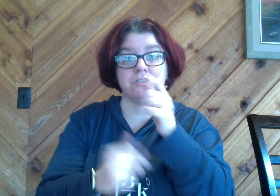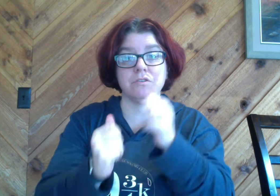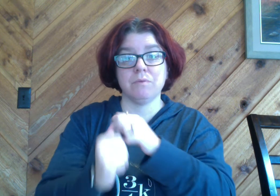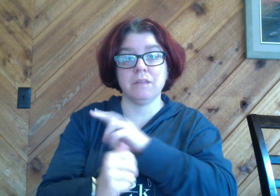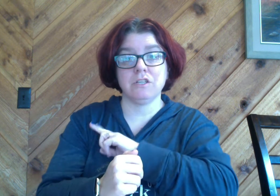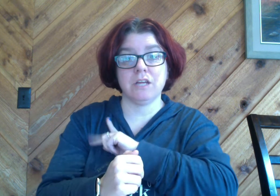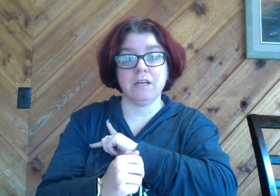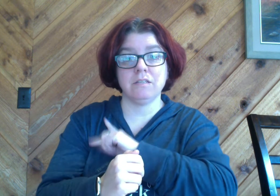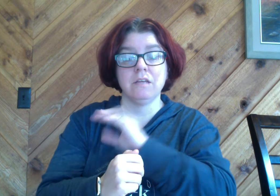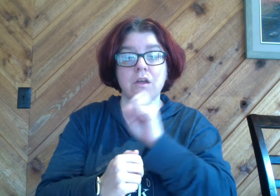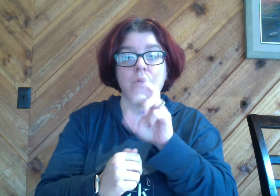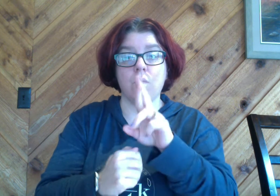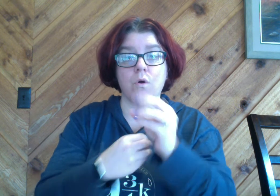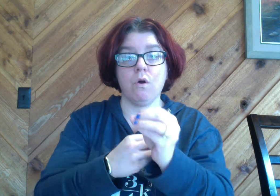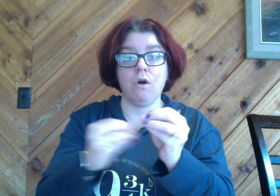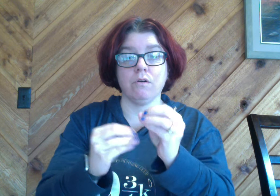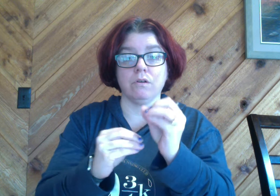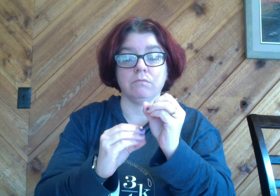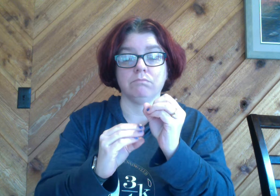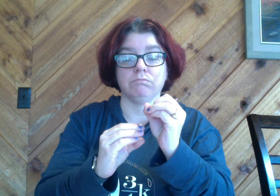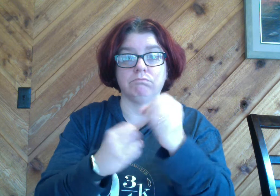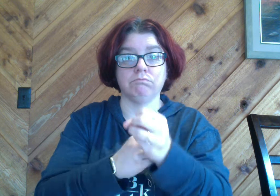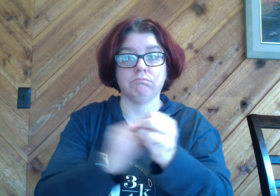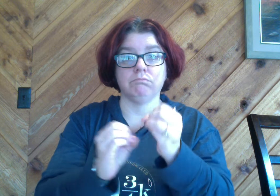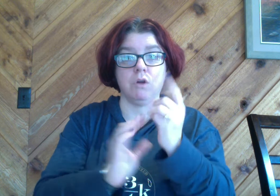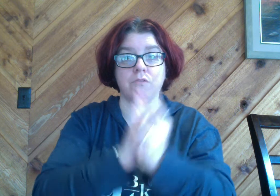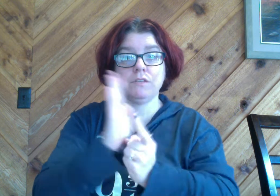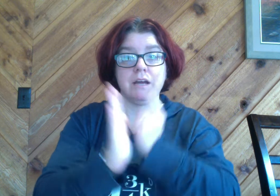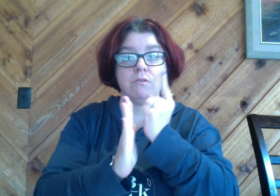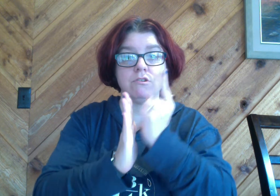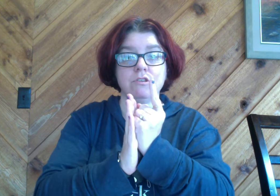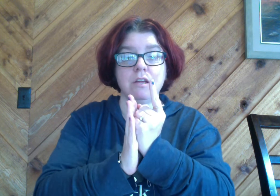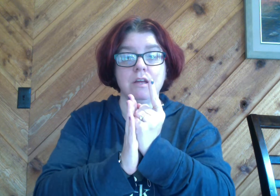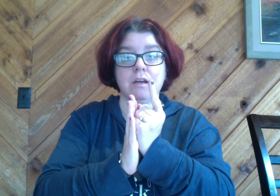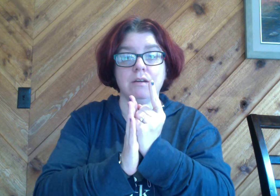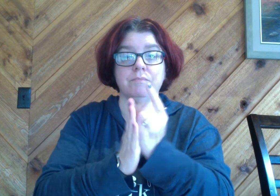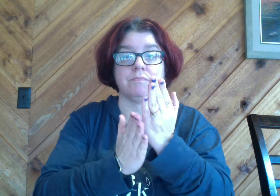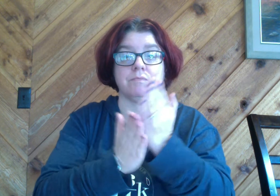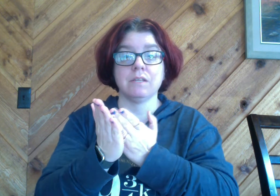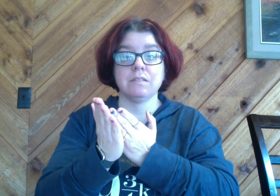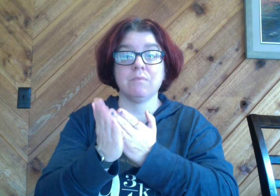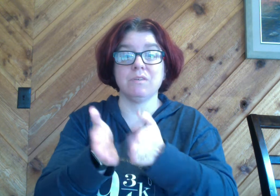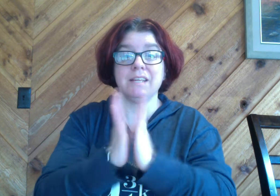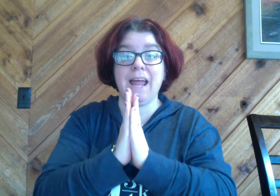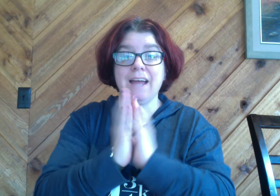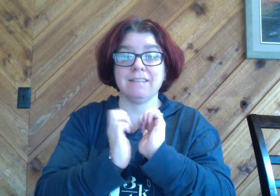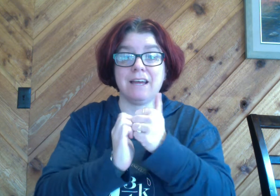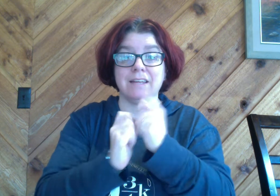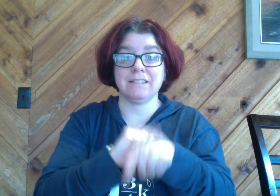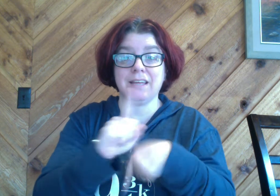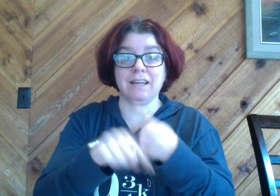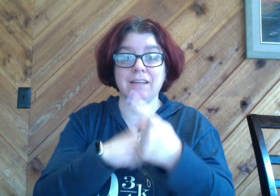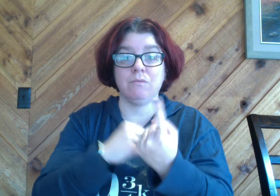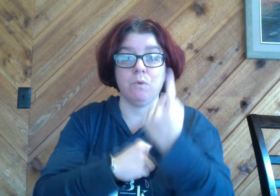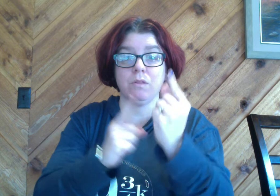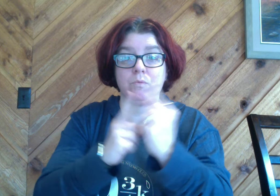with HKs or office hours, someone did ask how to sign one of the